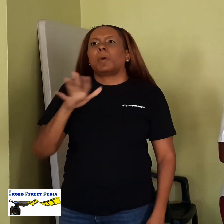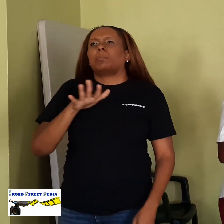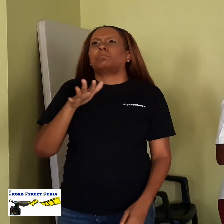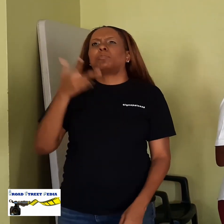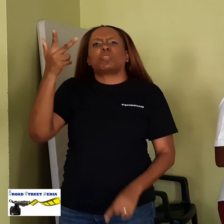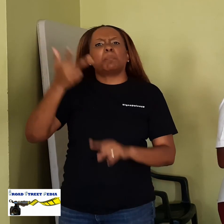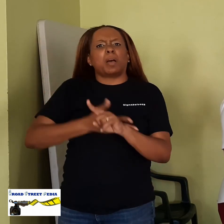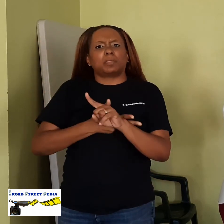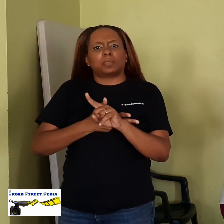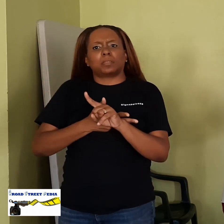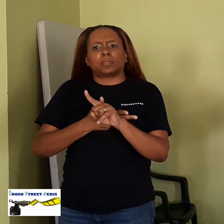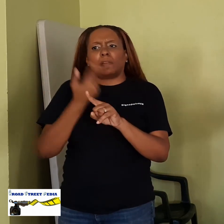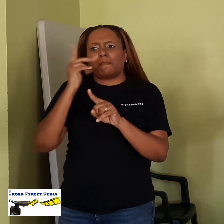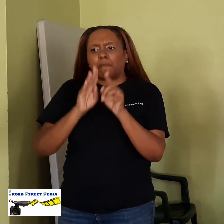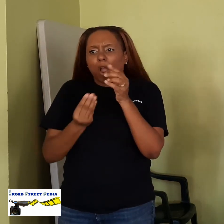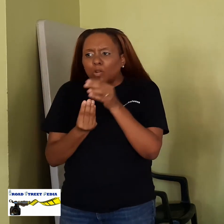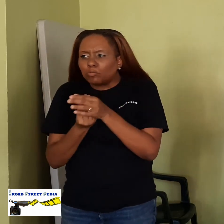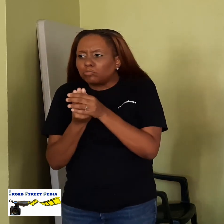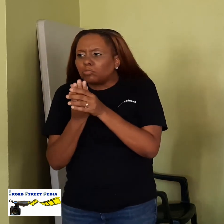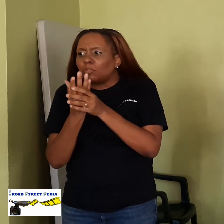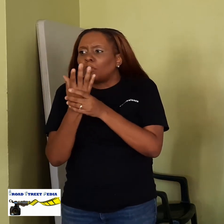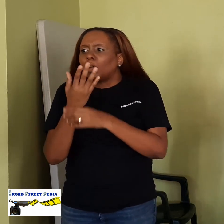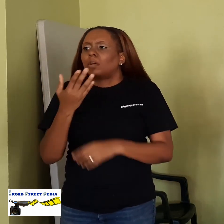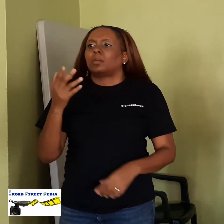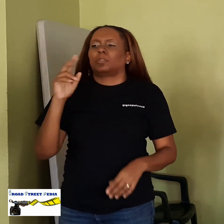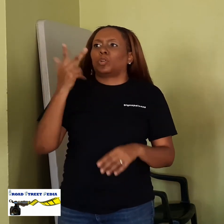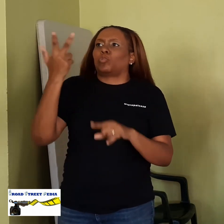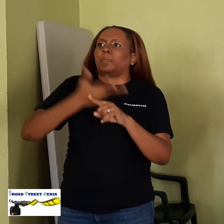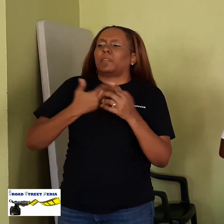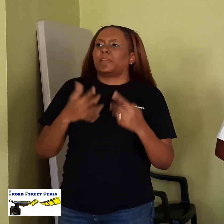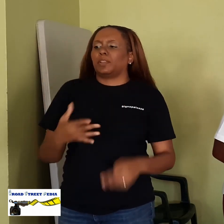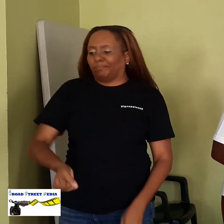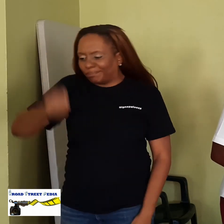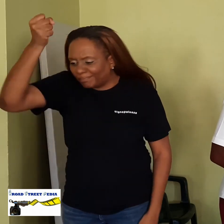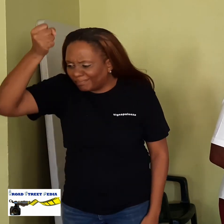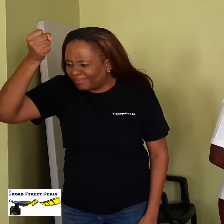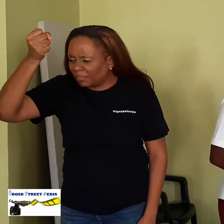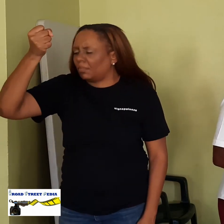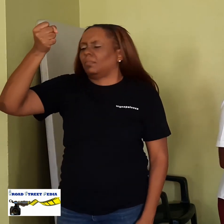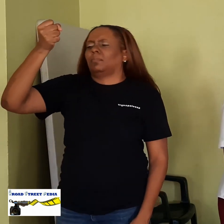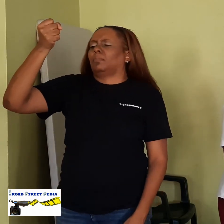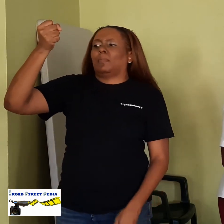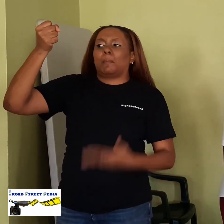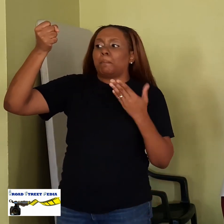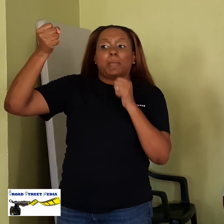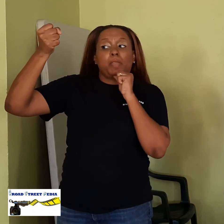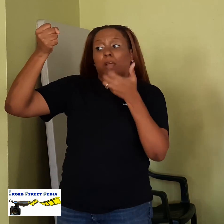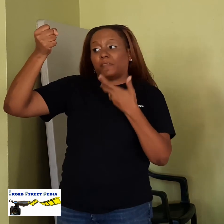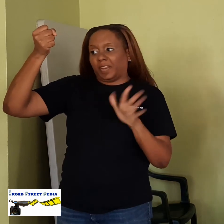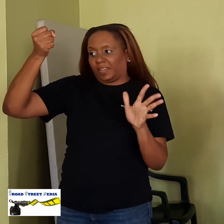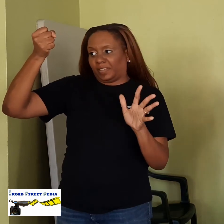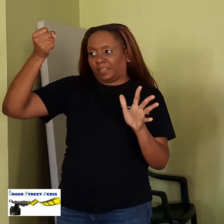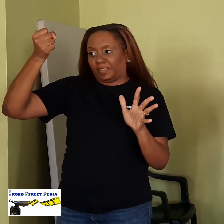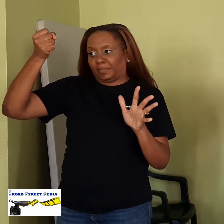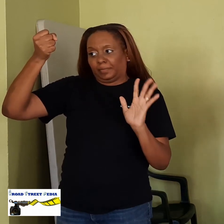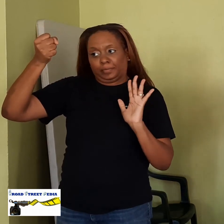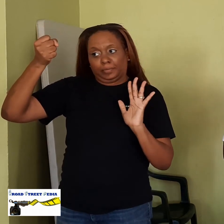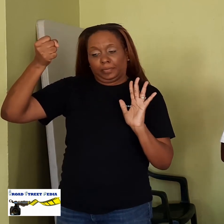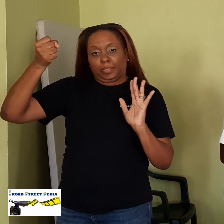3 months to develop from the sowing of your seed directly into the soil, because we do not place them in trays